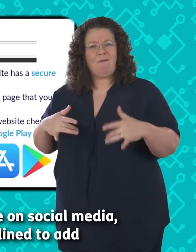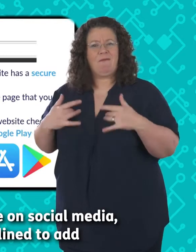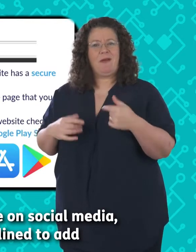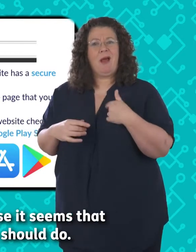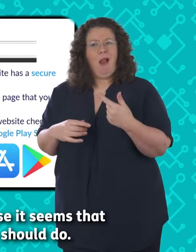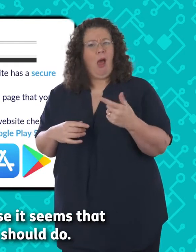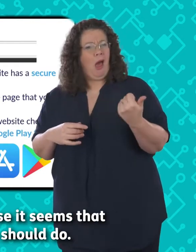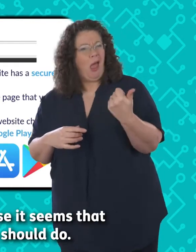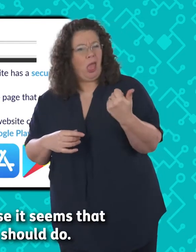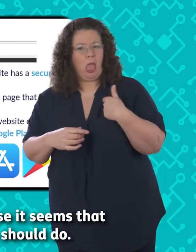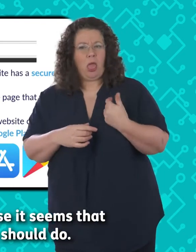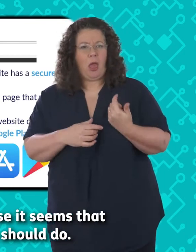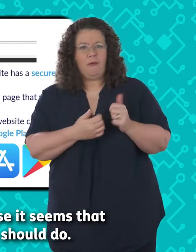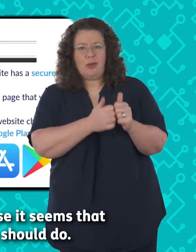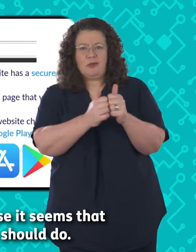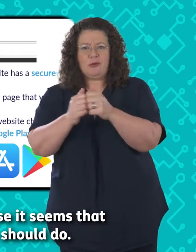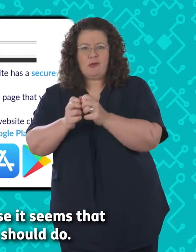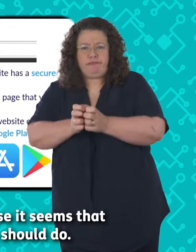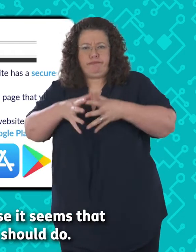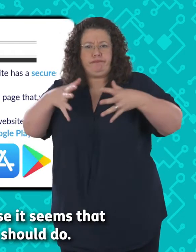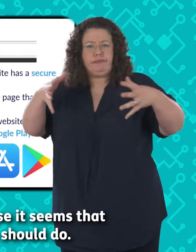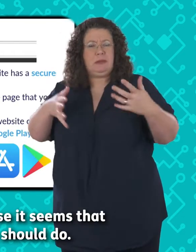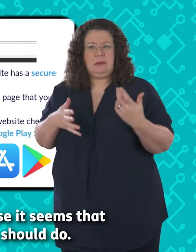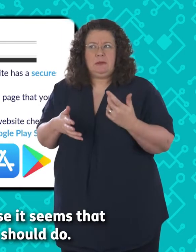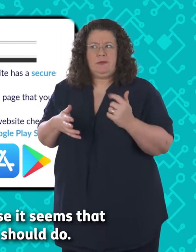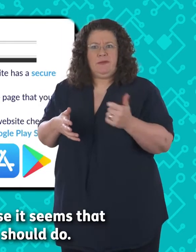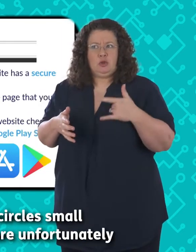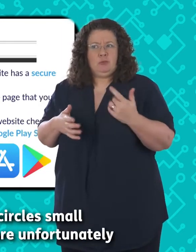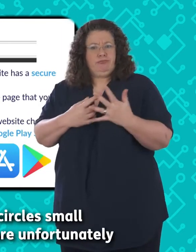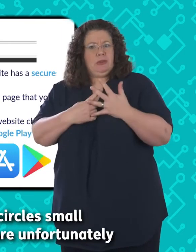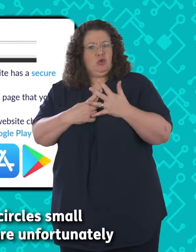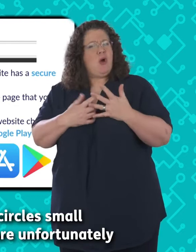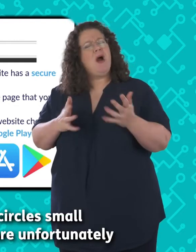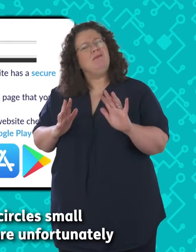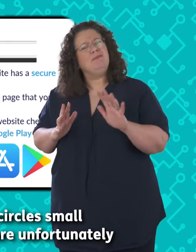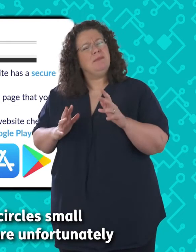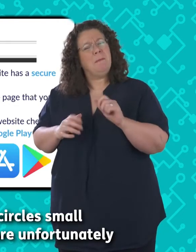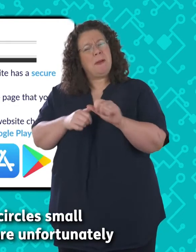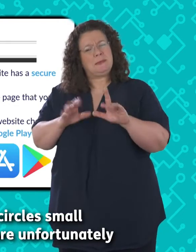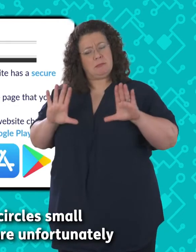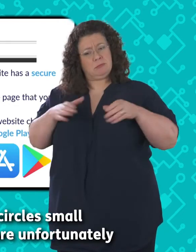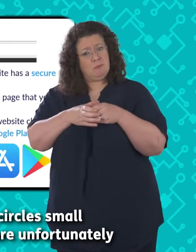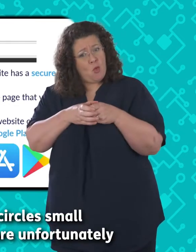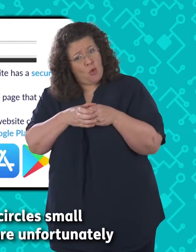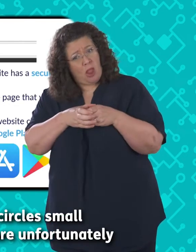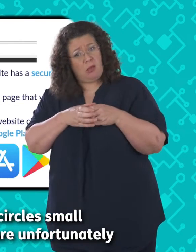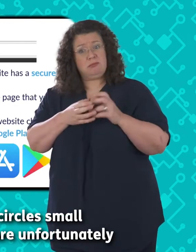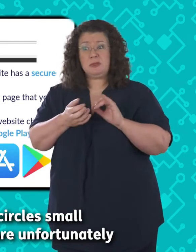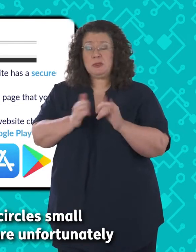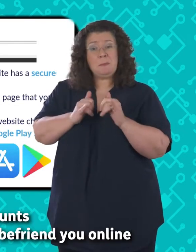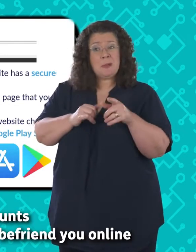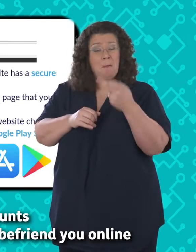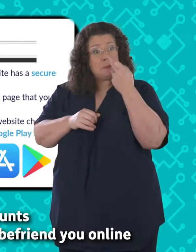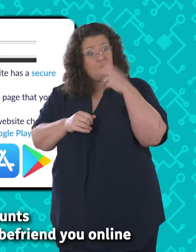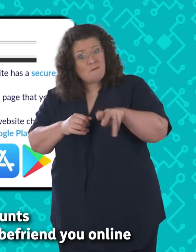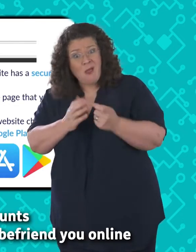inclined to add lots of people because it seems like that's what we should do. Keep your social circles small, as sometimes there are